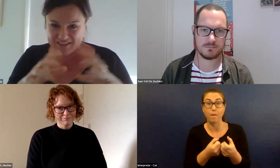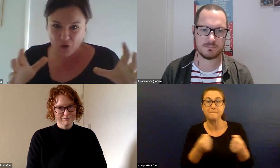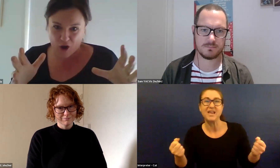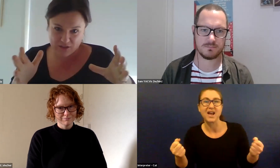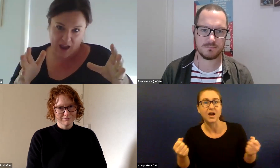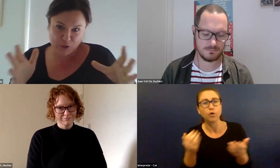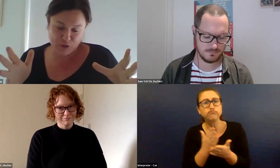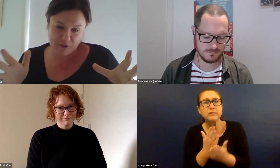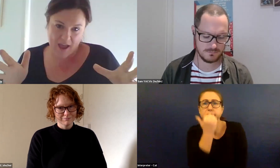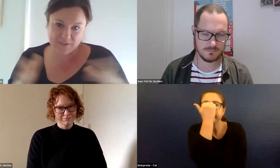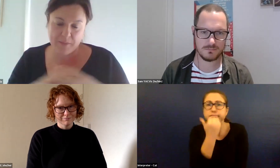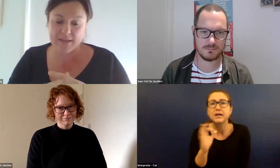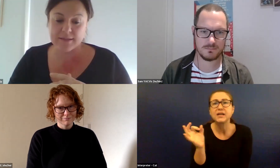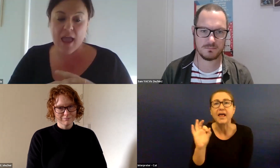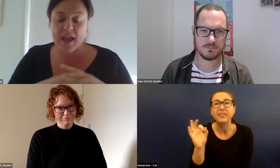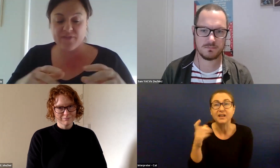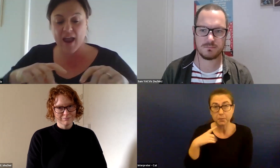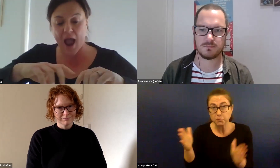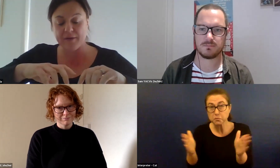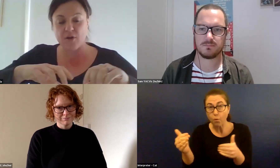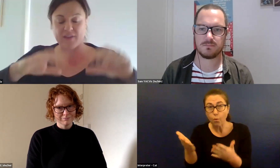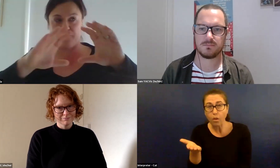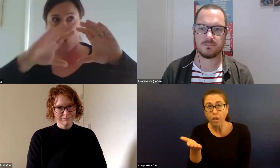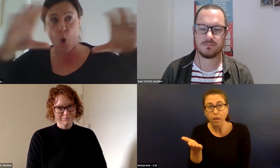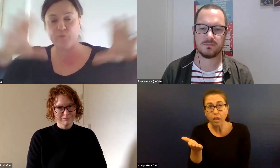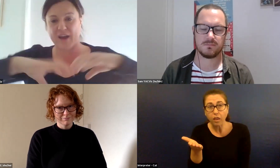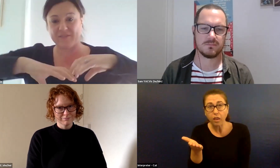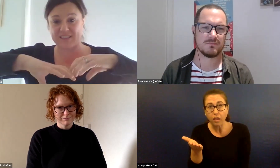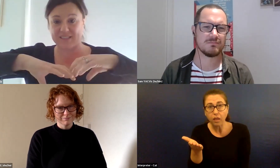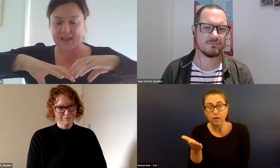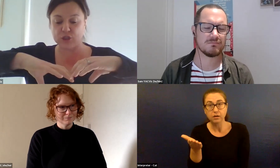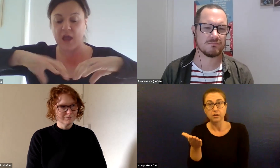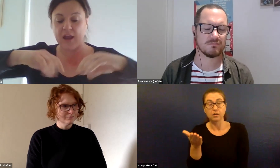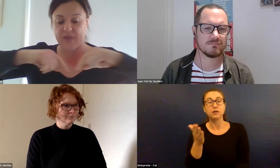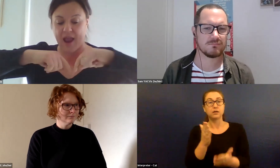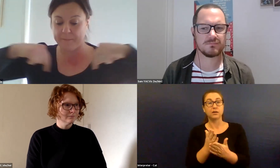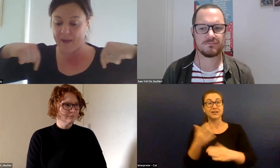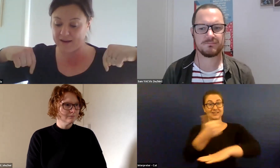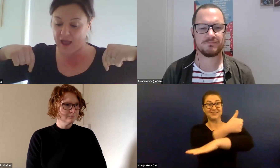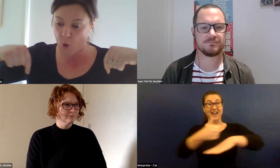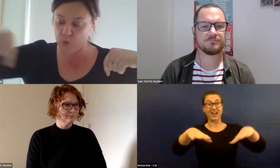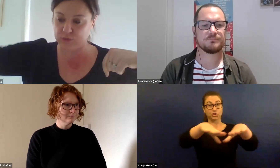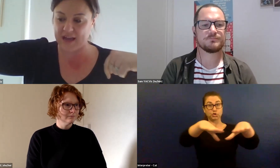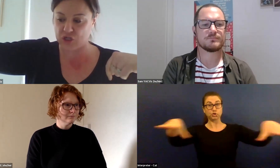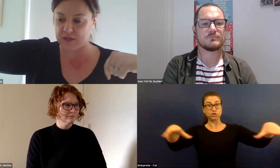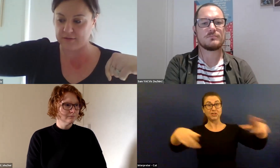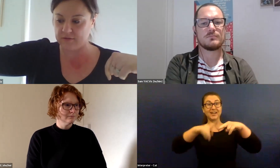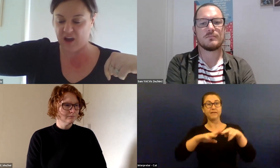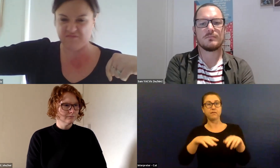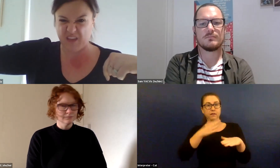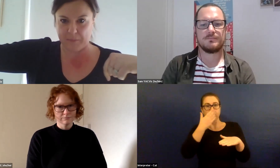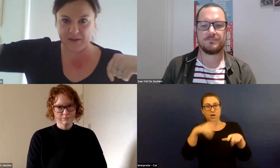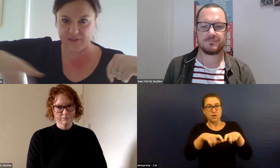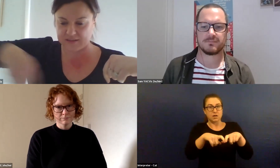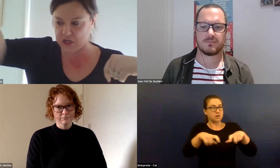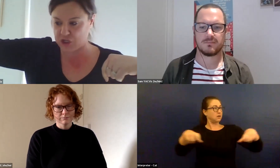Like, it's not a huge amount of space. If they had, like, the whole front of the stage, if they had made that whole section, like